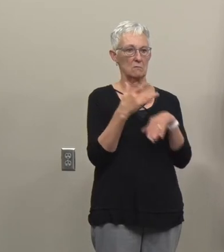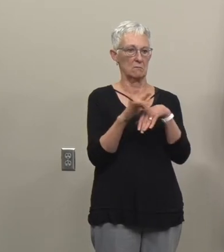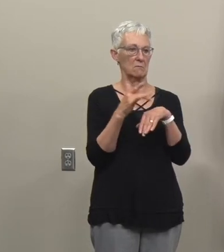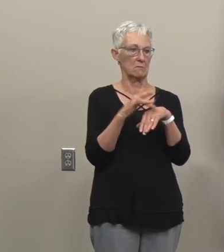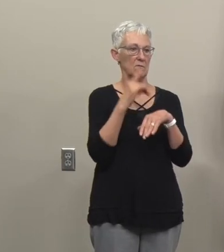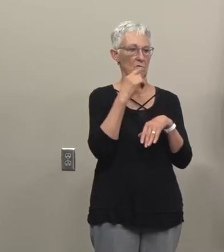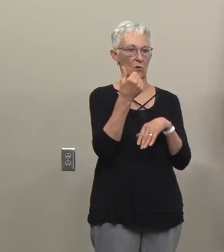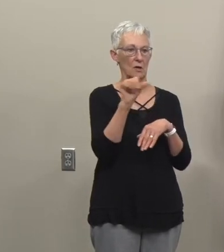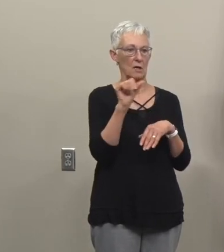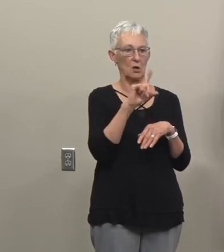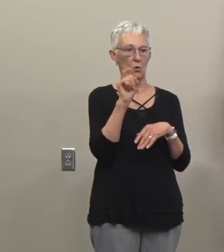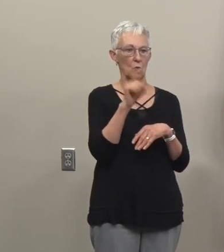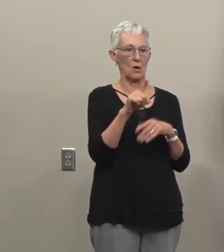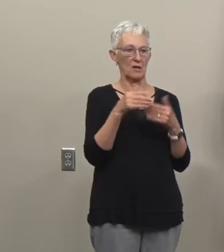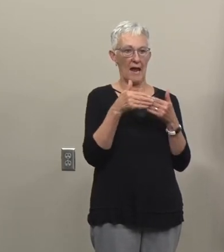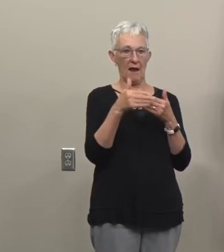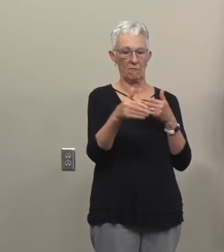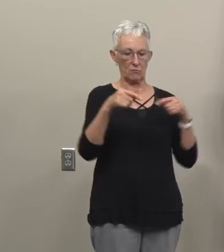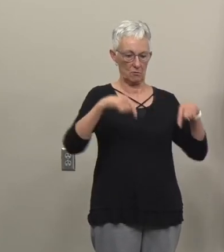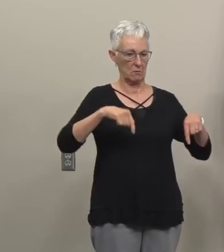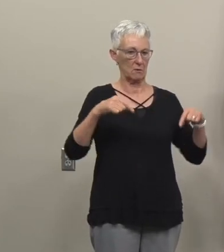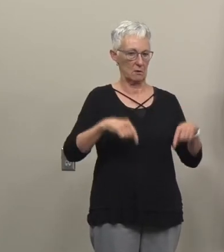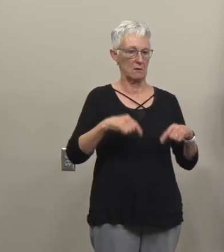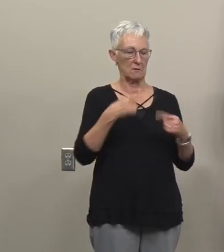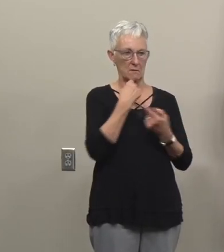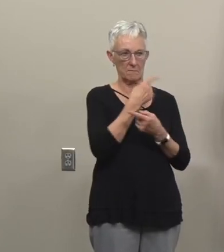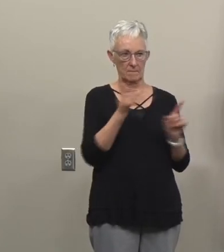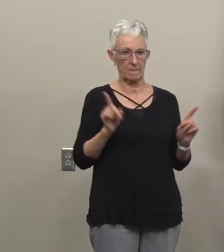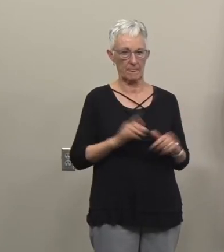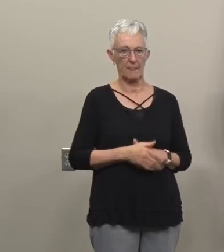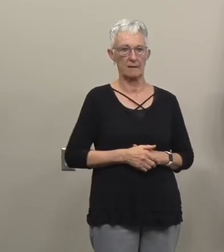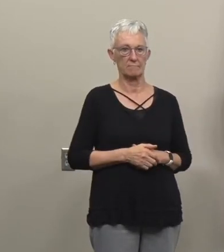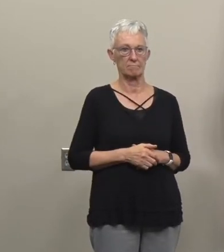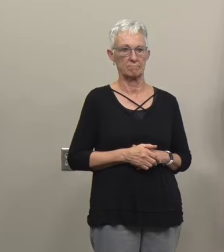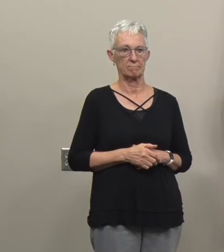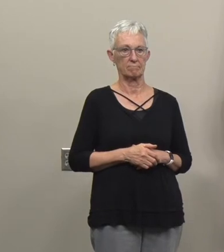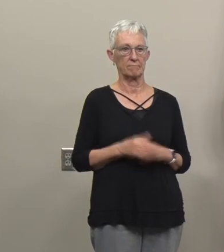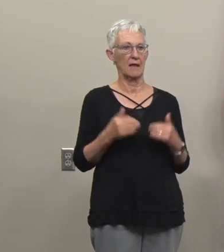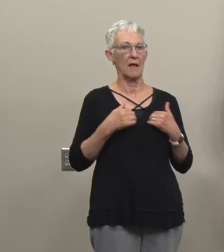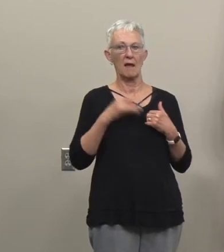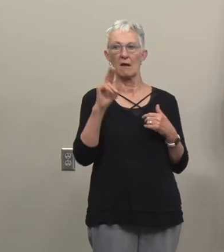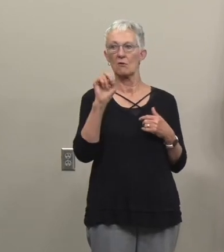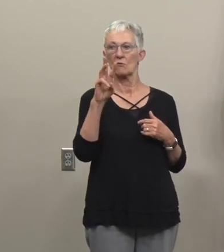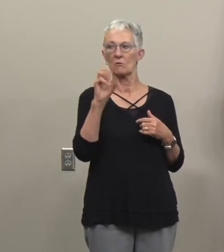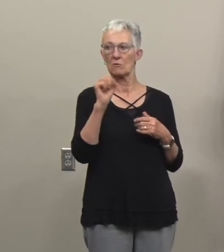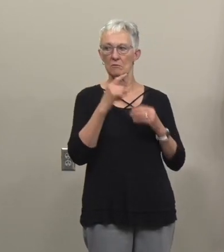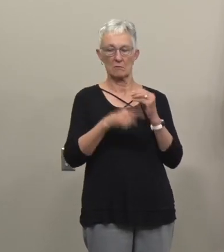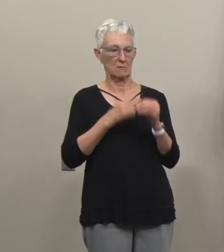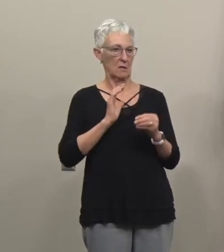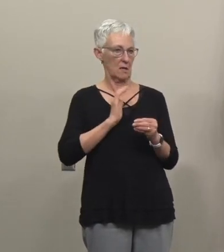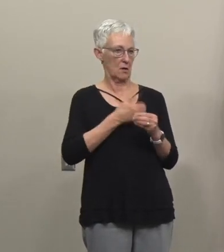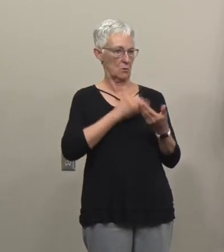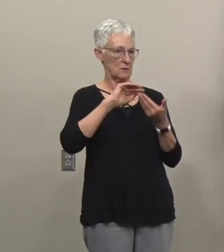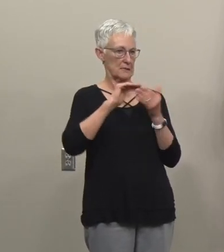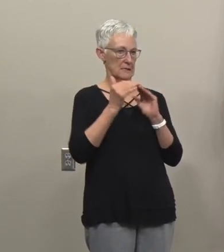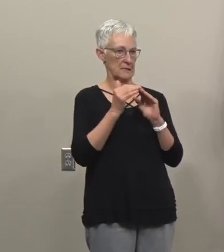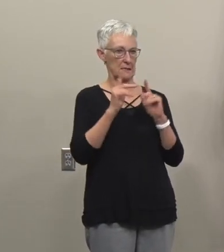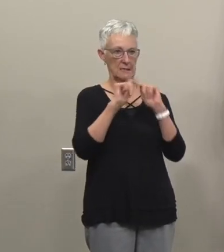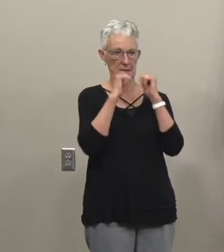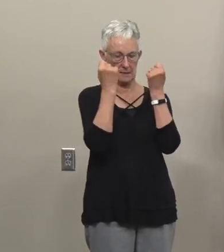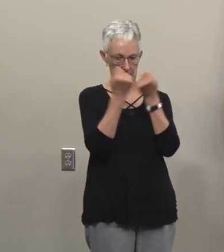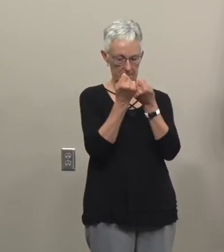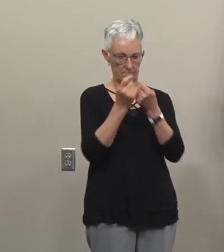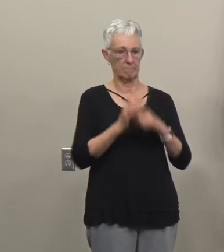briefing. Next, we have some news about our city team. Throughout this pandemic, we have referred to the work